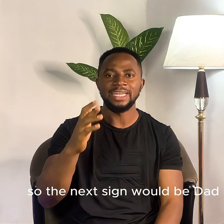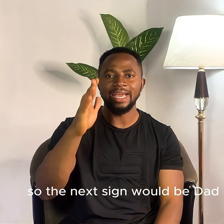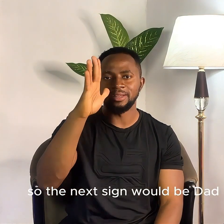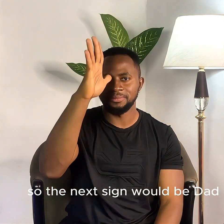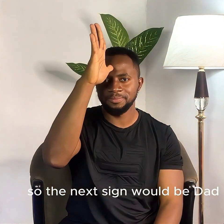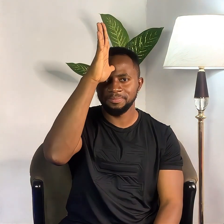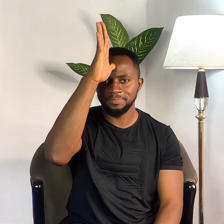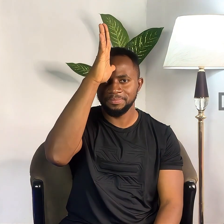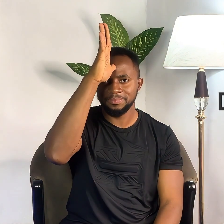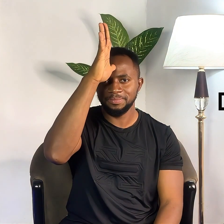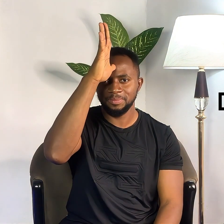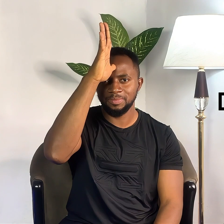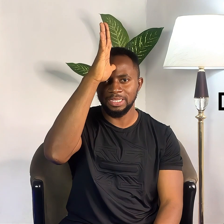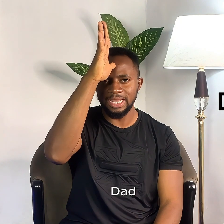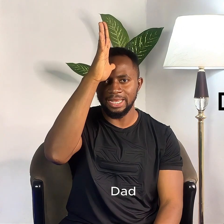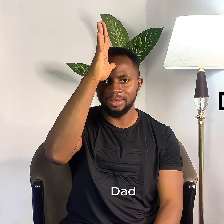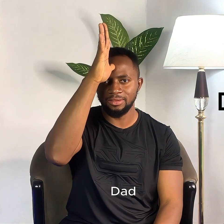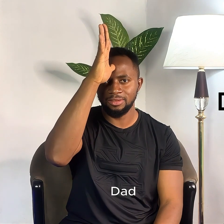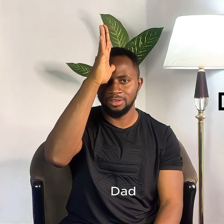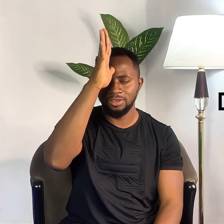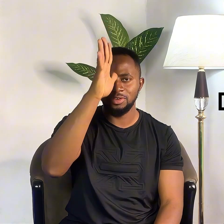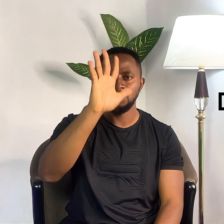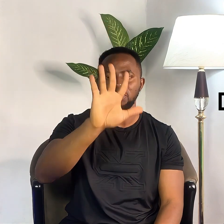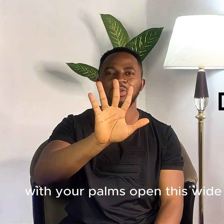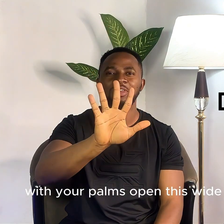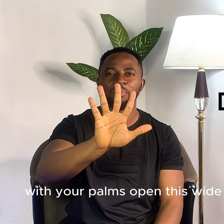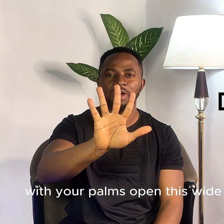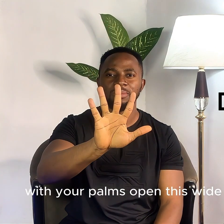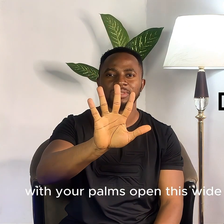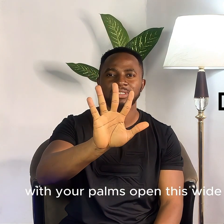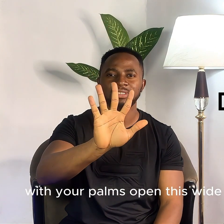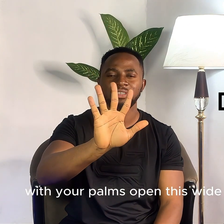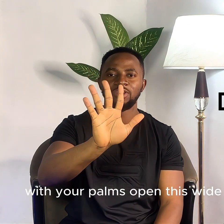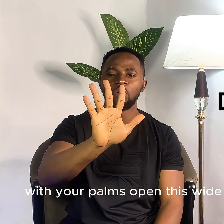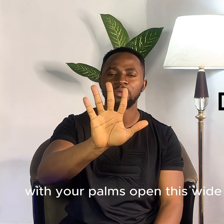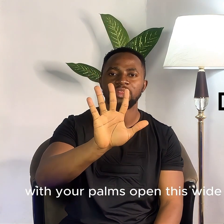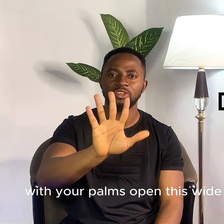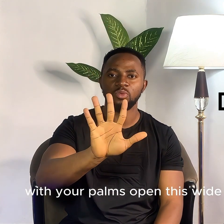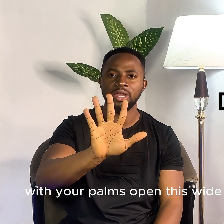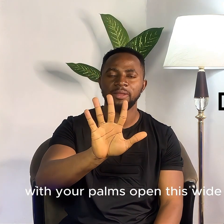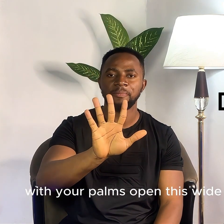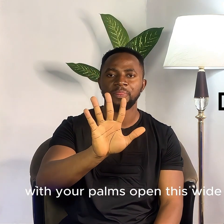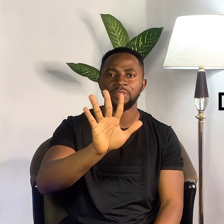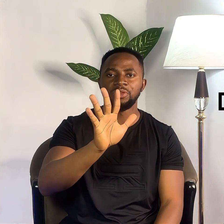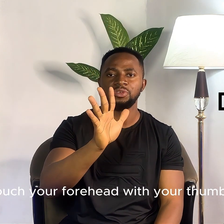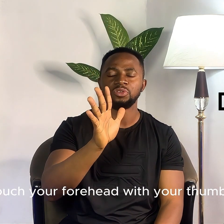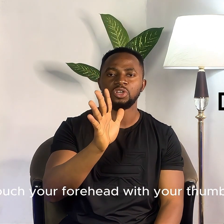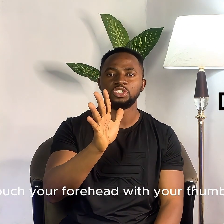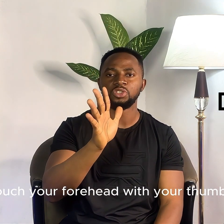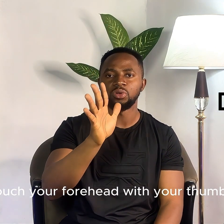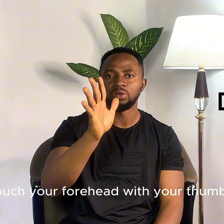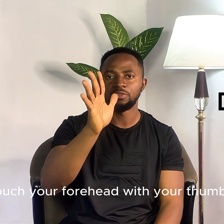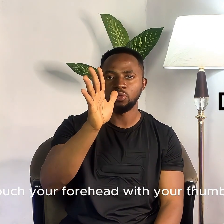dad. Dad. With your palms open this wide, you touch your